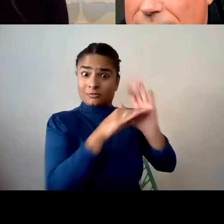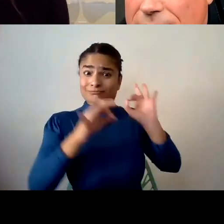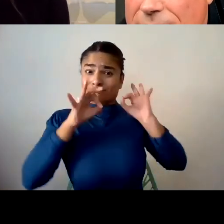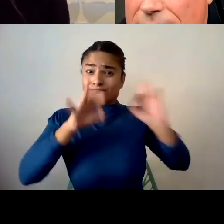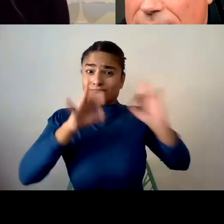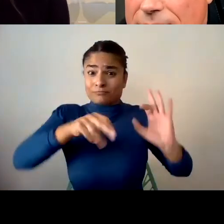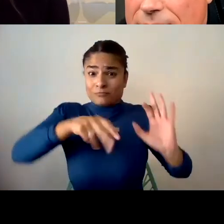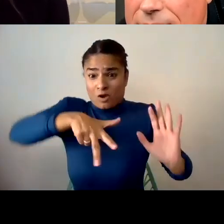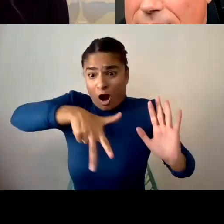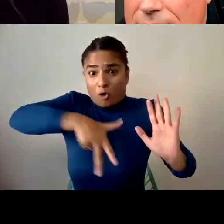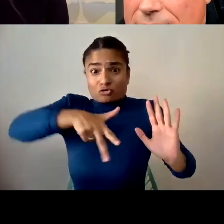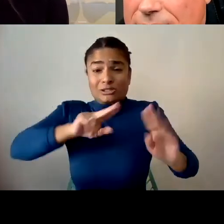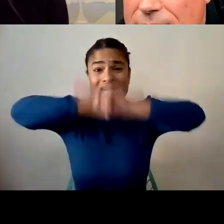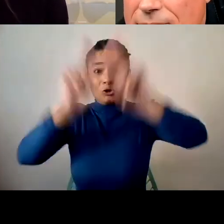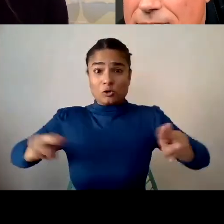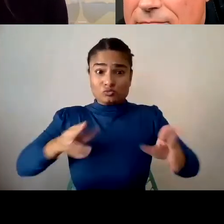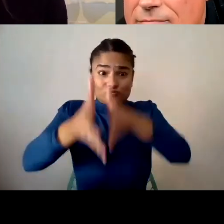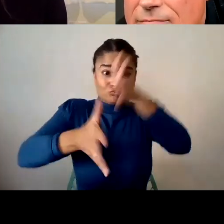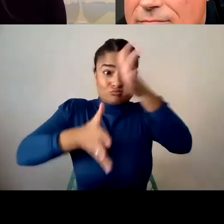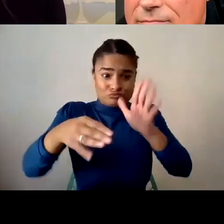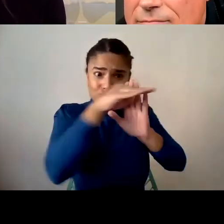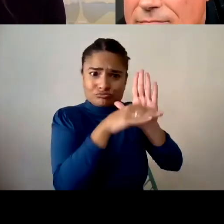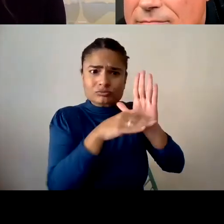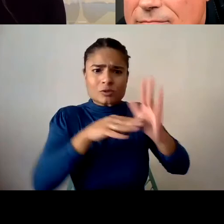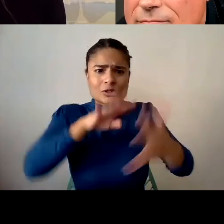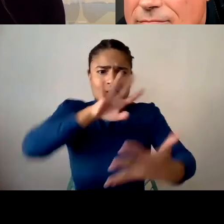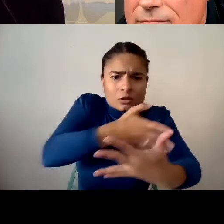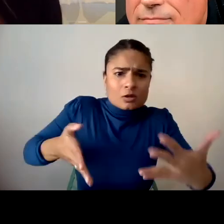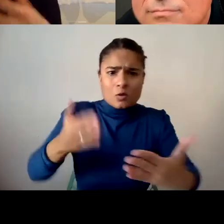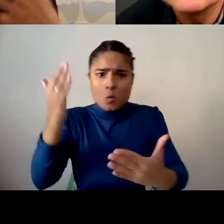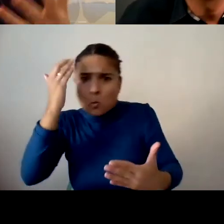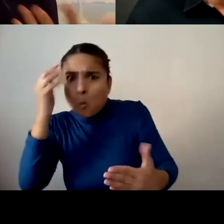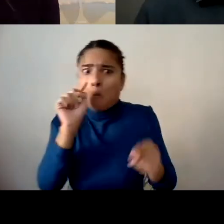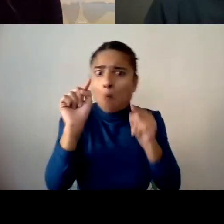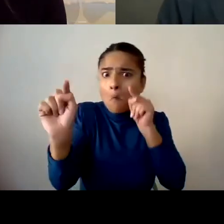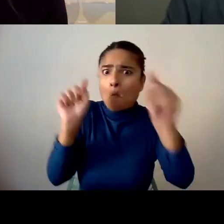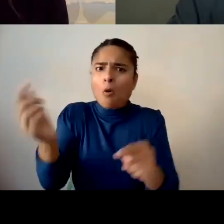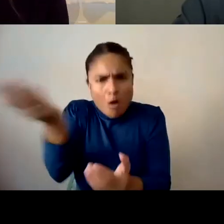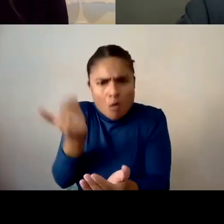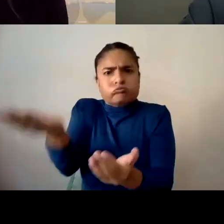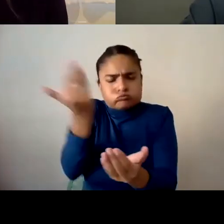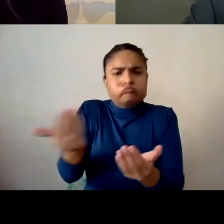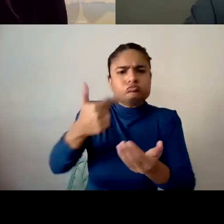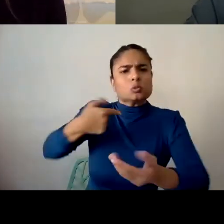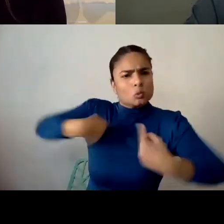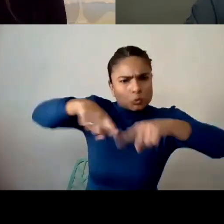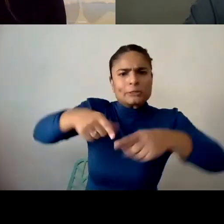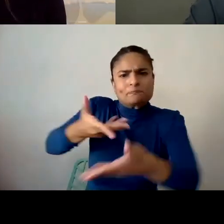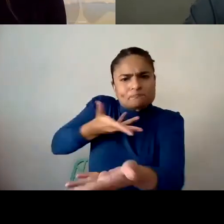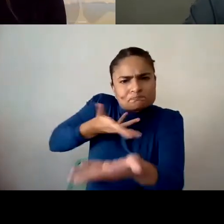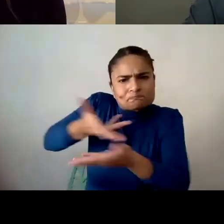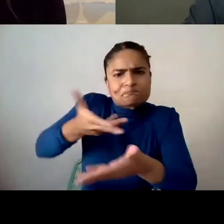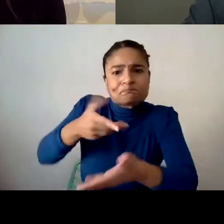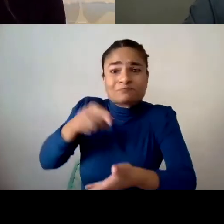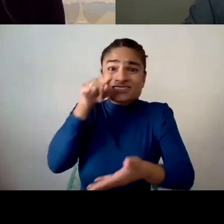interpreter. And maybe from there it could start growing interest